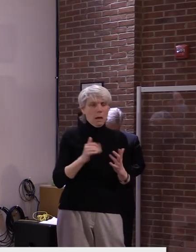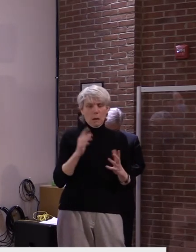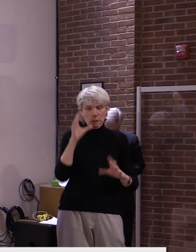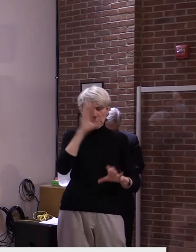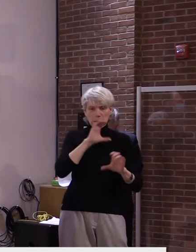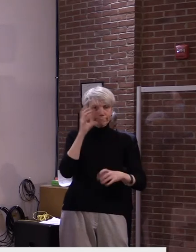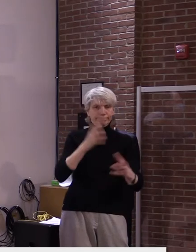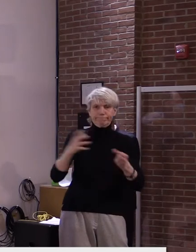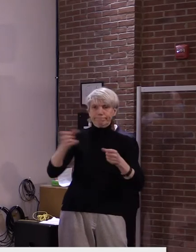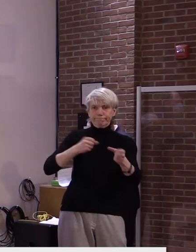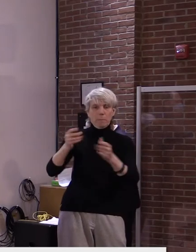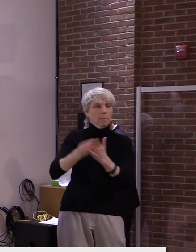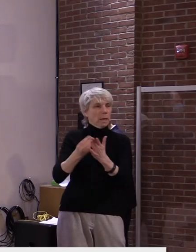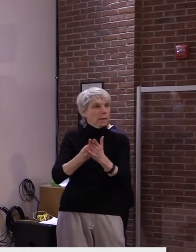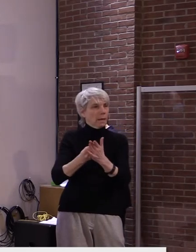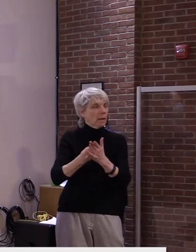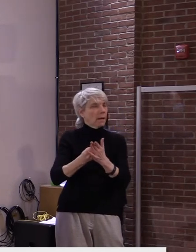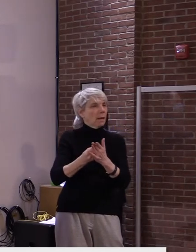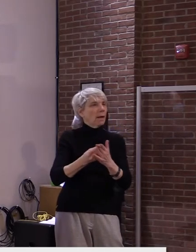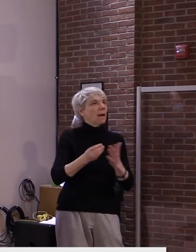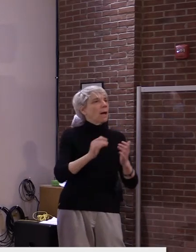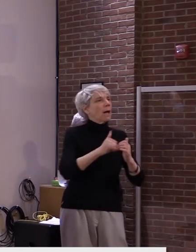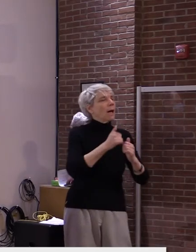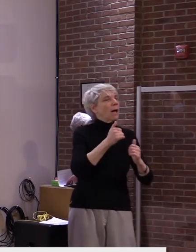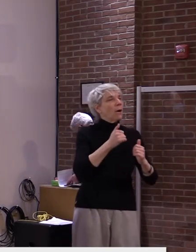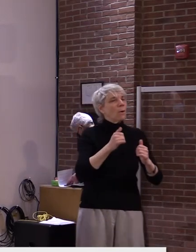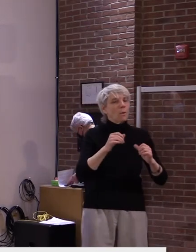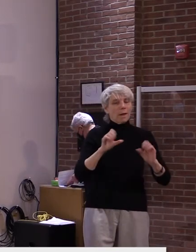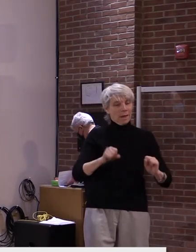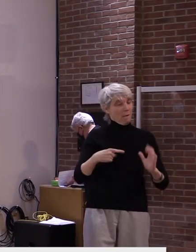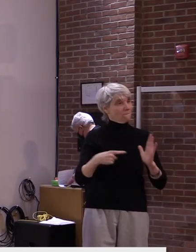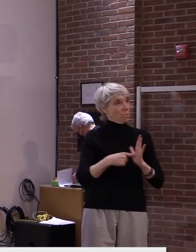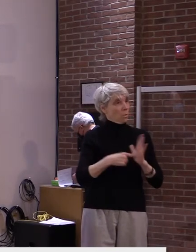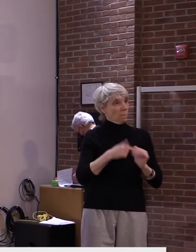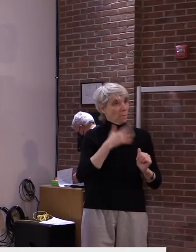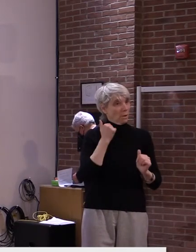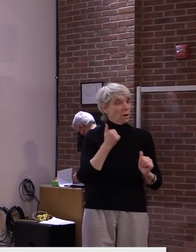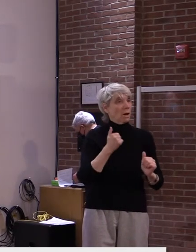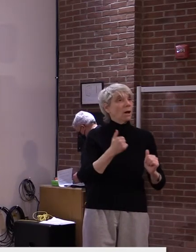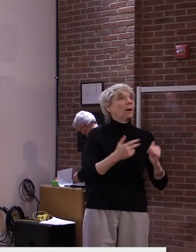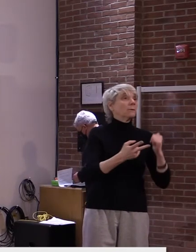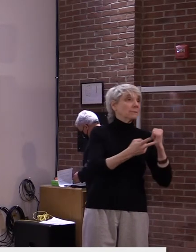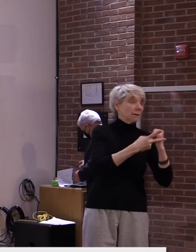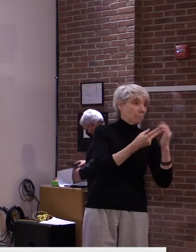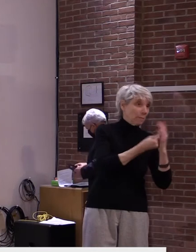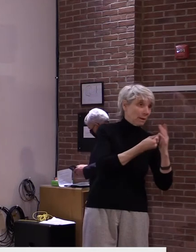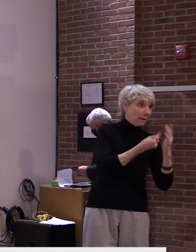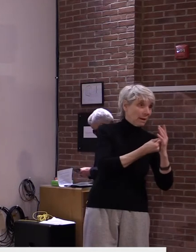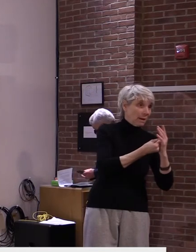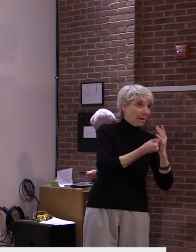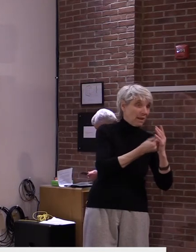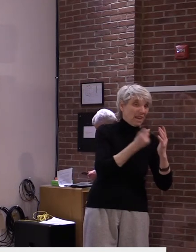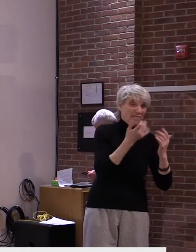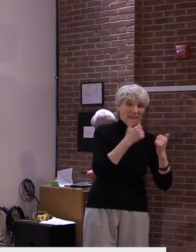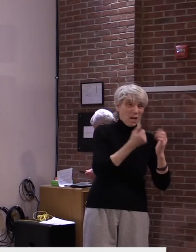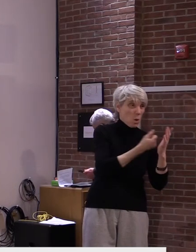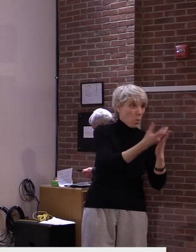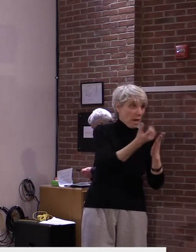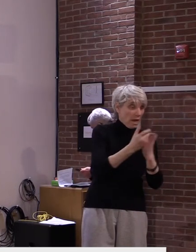more affordability, we just make sure that the system that we have is working as efficiently as possible so